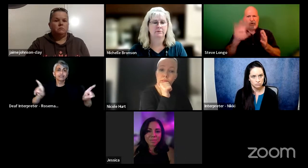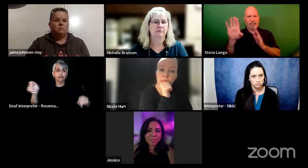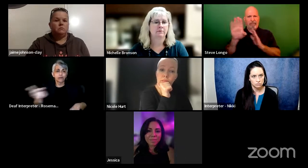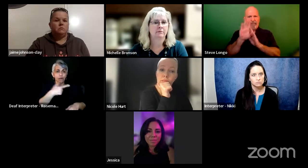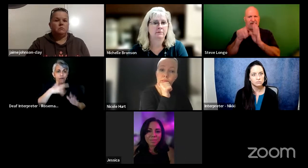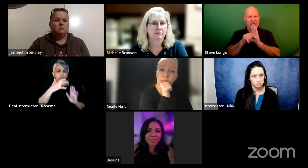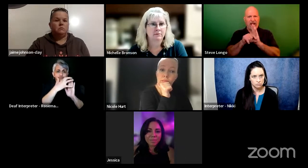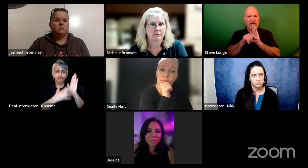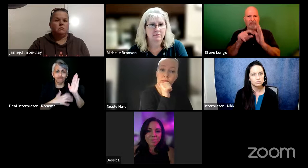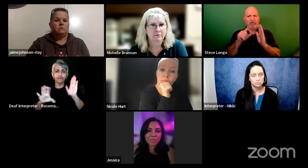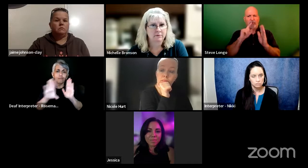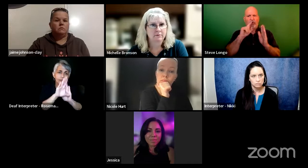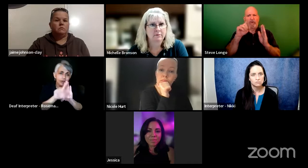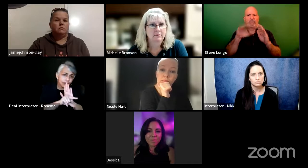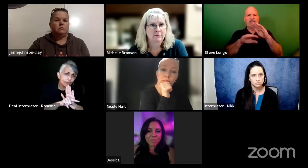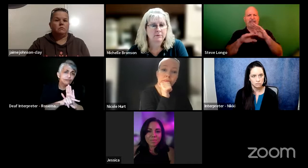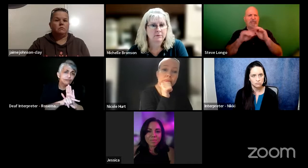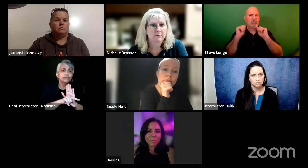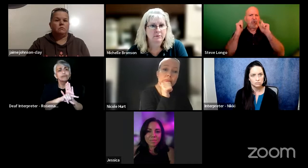the board members,